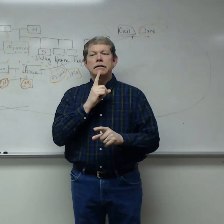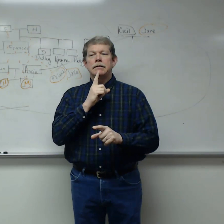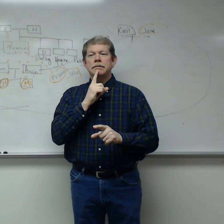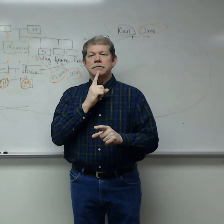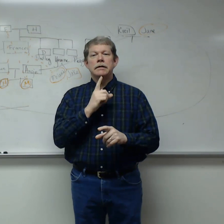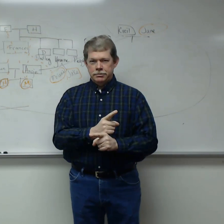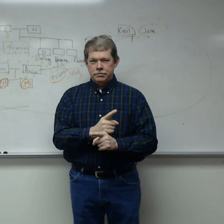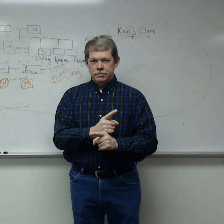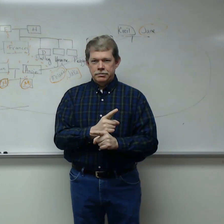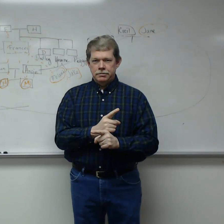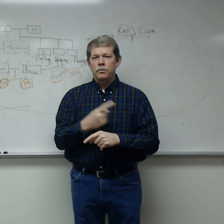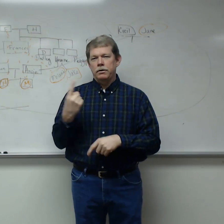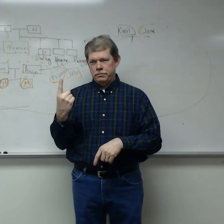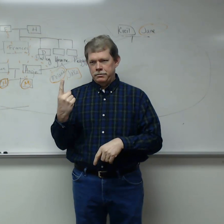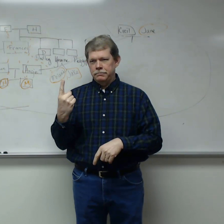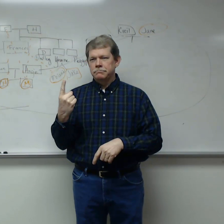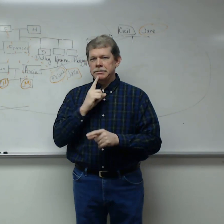Brothers? None.